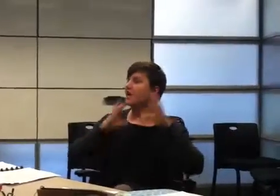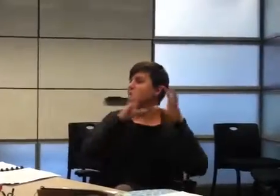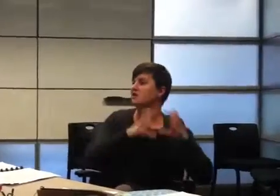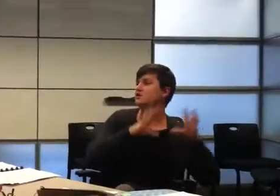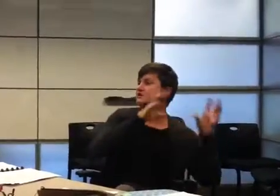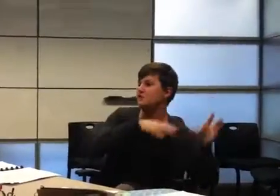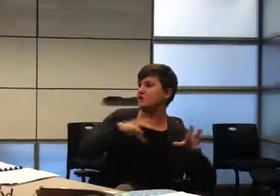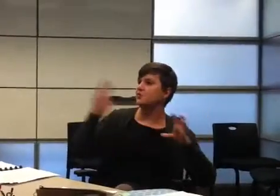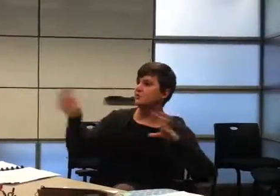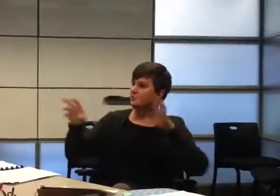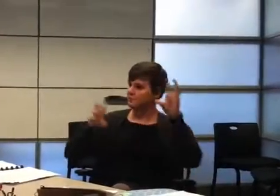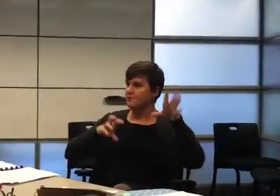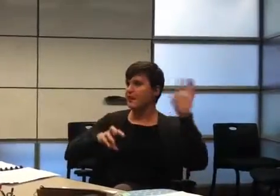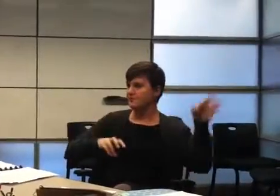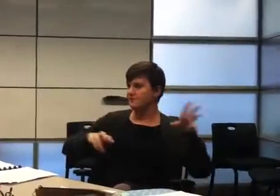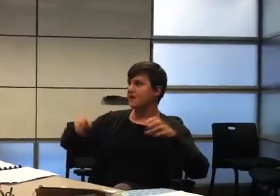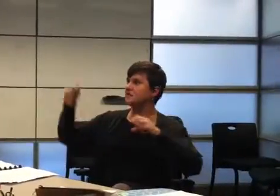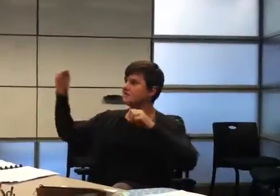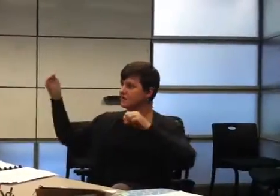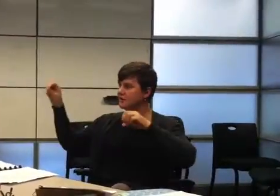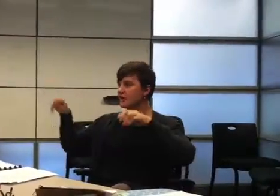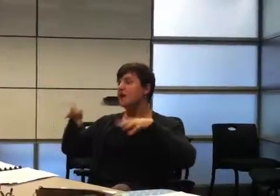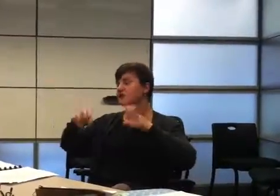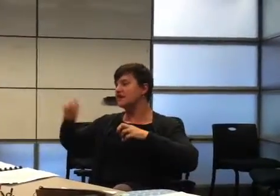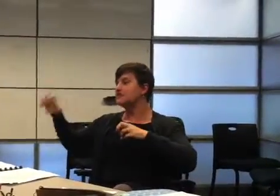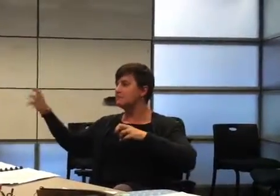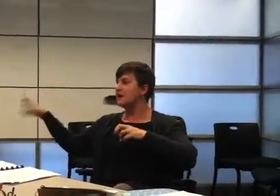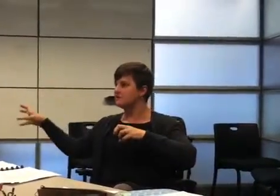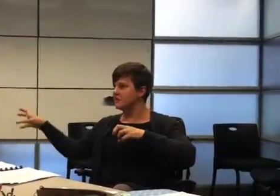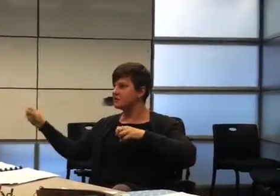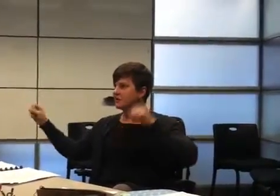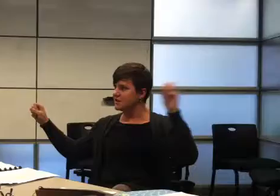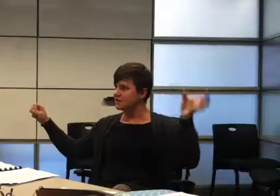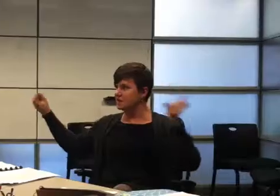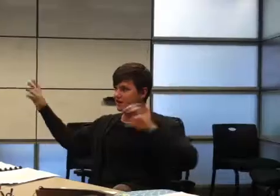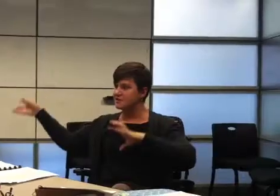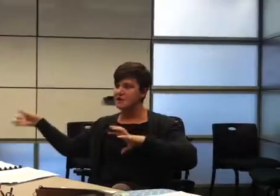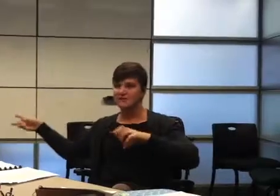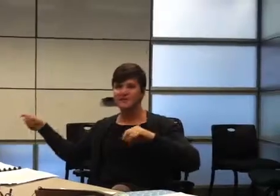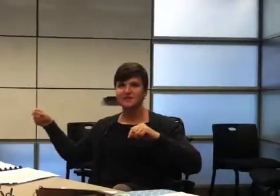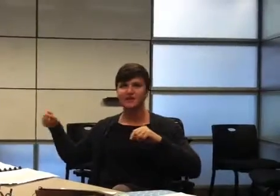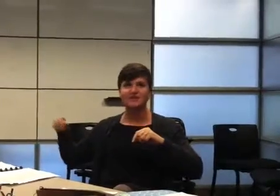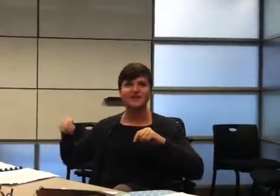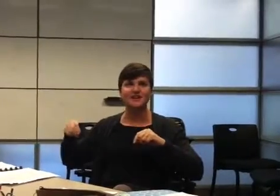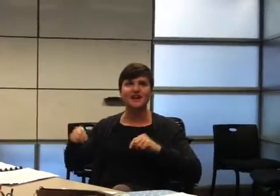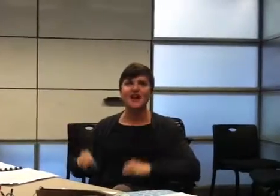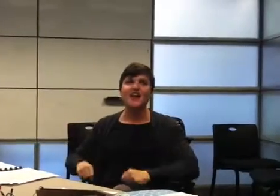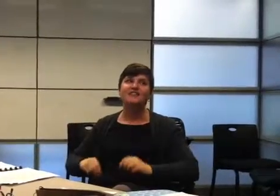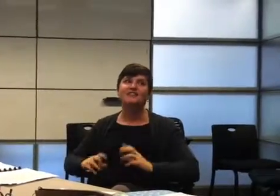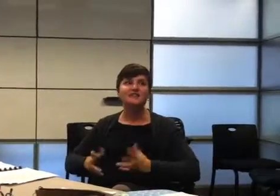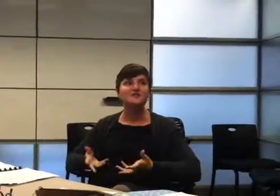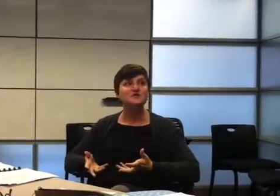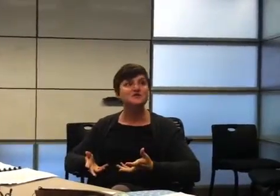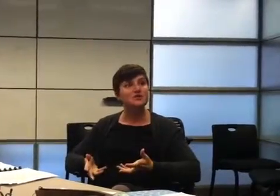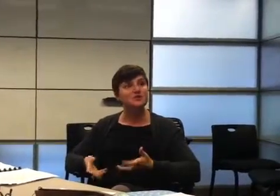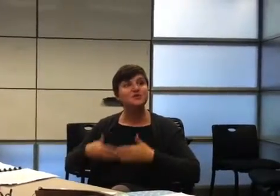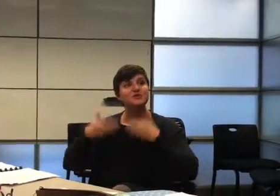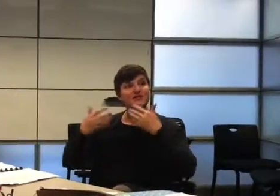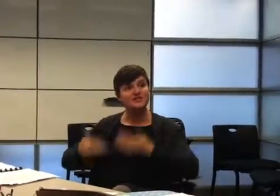how it goes from manifest, or how it gets to manifest content, from latent to manifest content. And the things were so cool that I